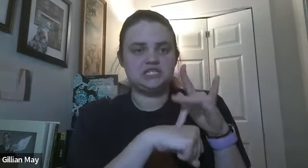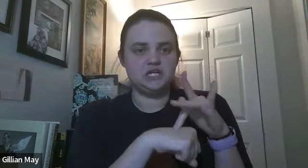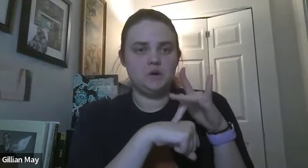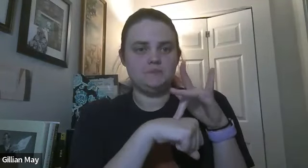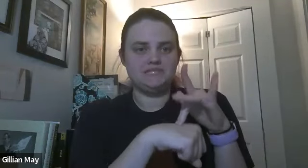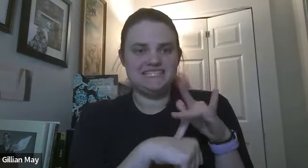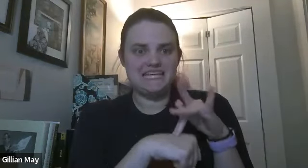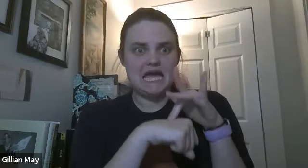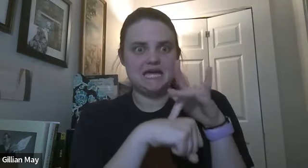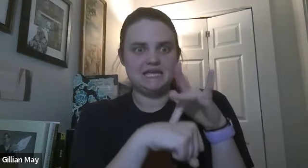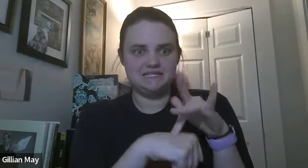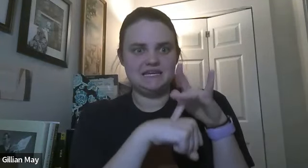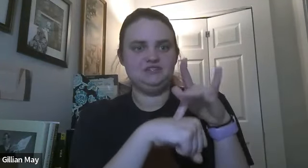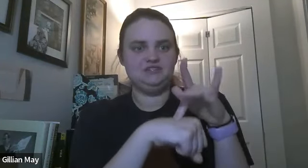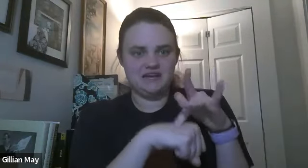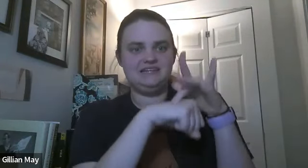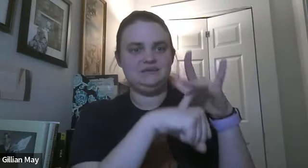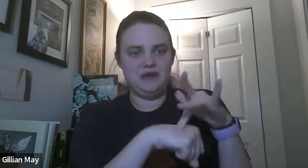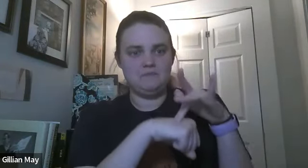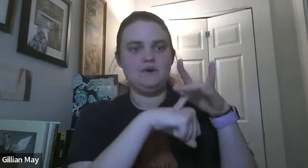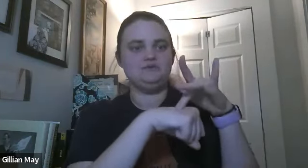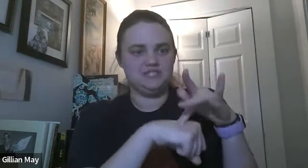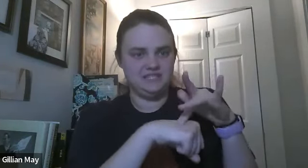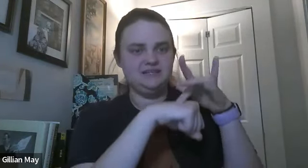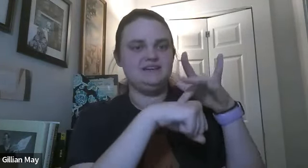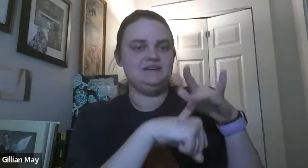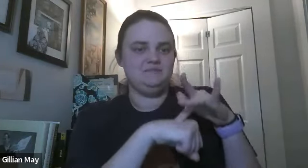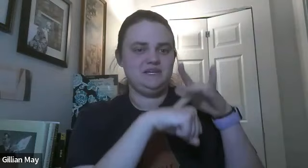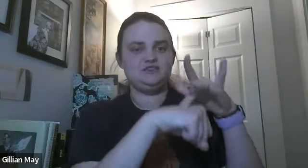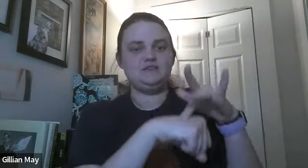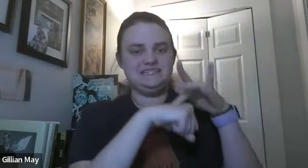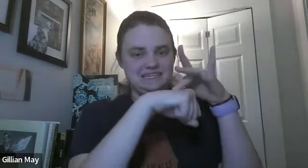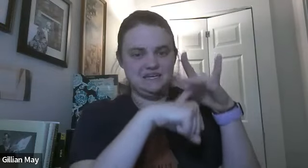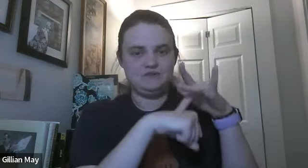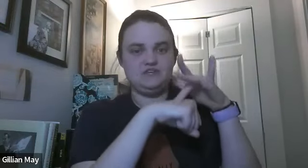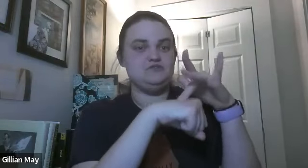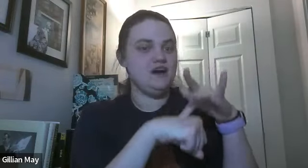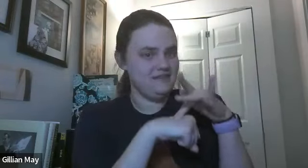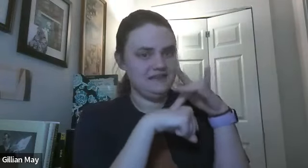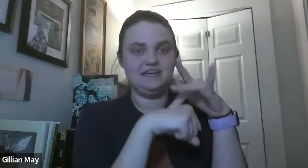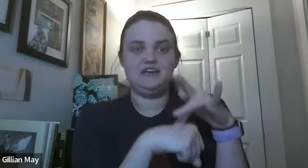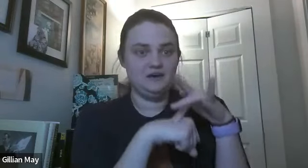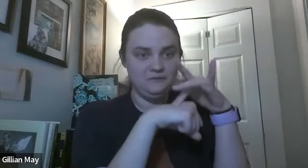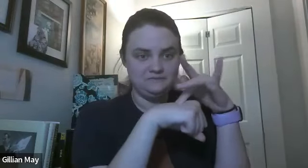going to go obsessed. And you just kind of keep that motion because you're like sticking with it. You're not letting it go.